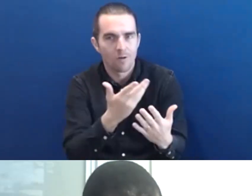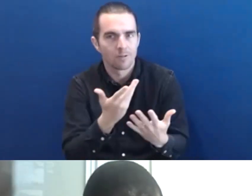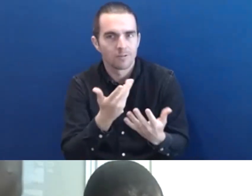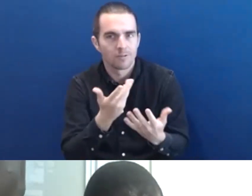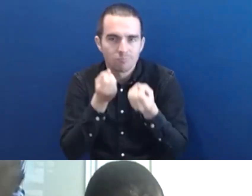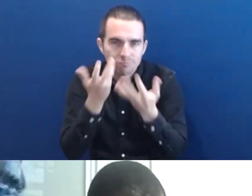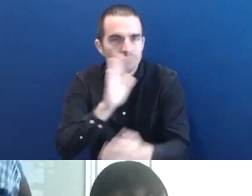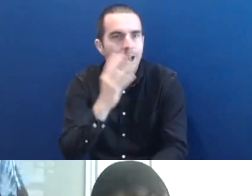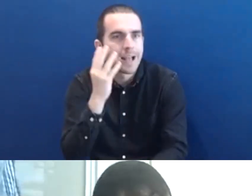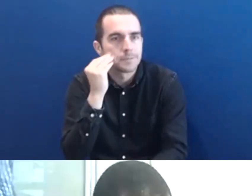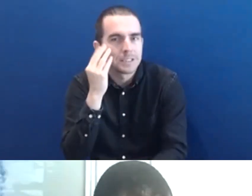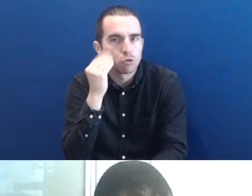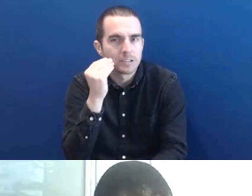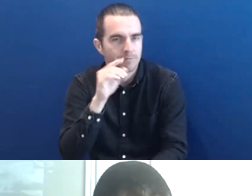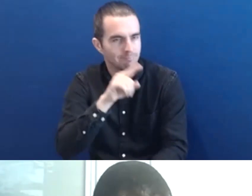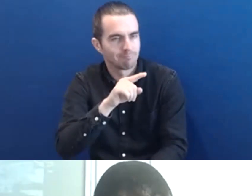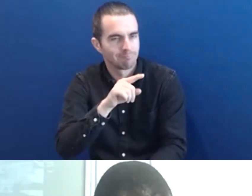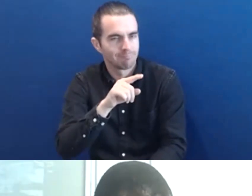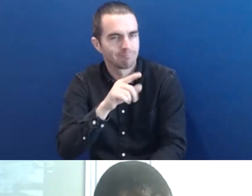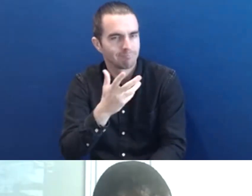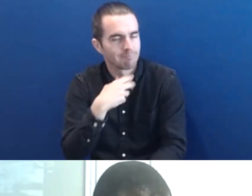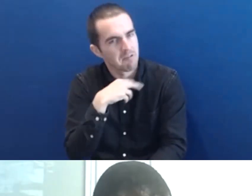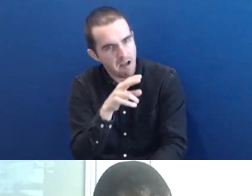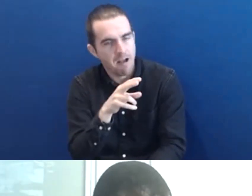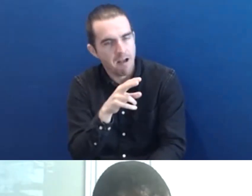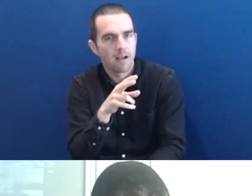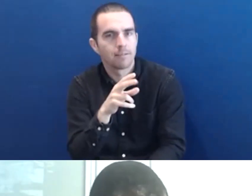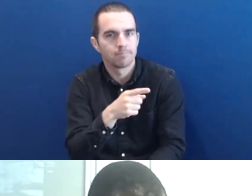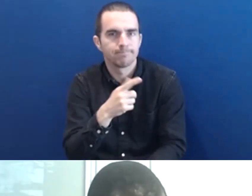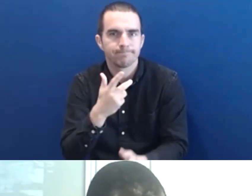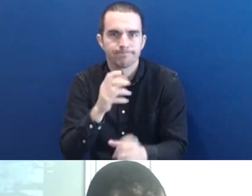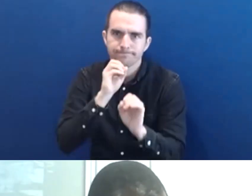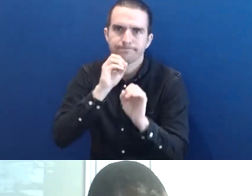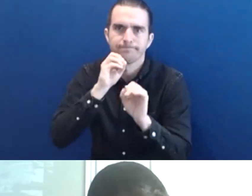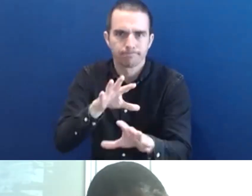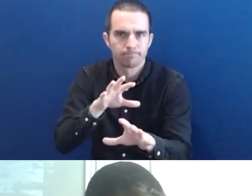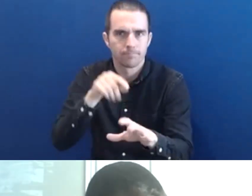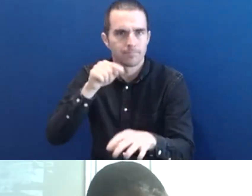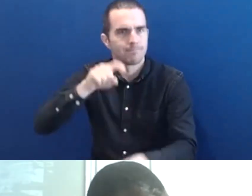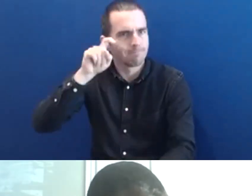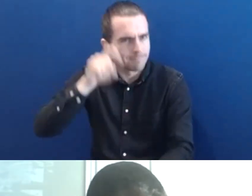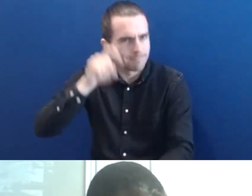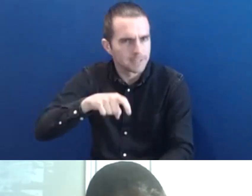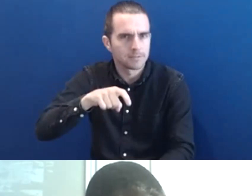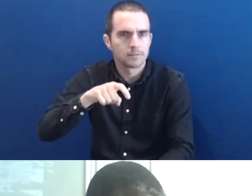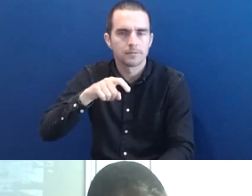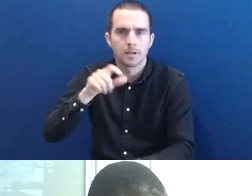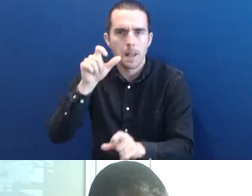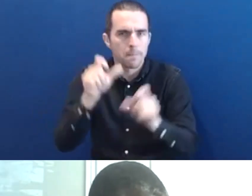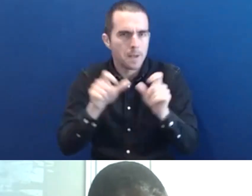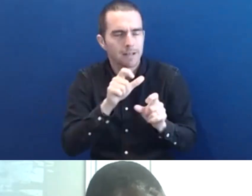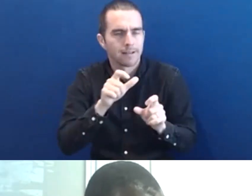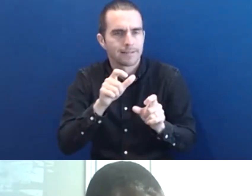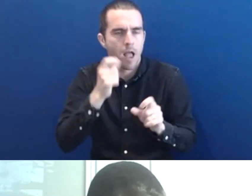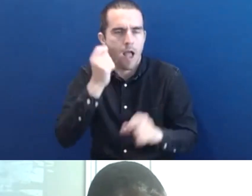space needs both the understanding of the space you're entering, but also the confidence, empowerment of, in